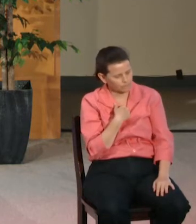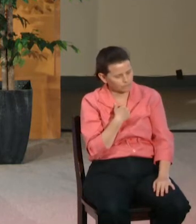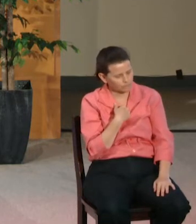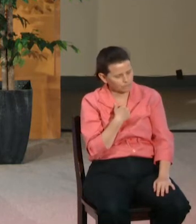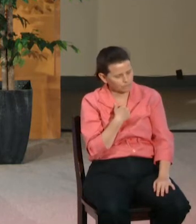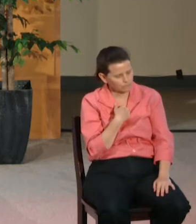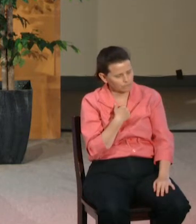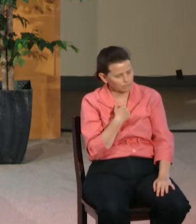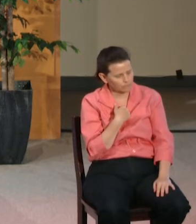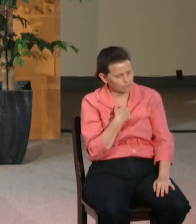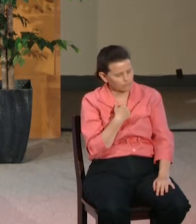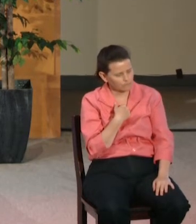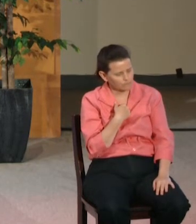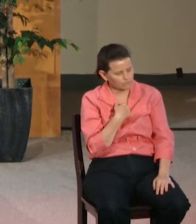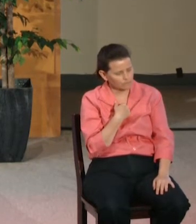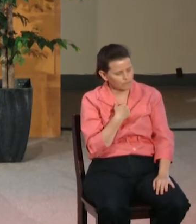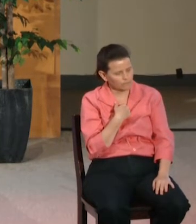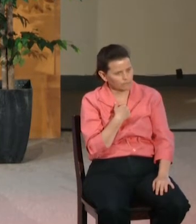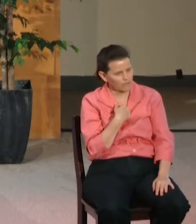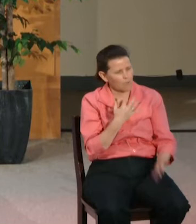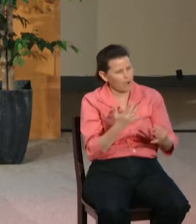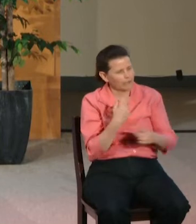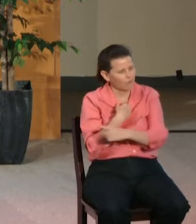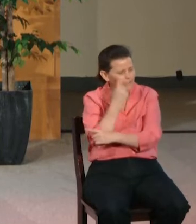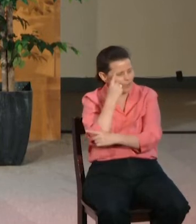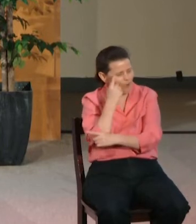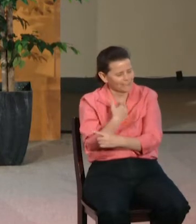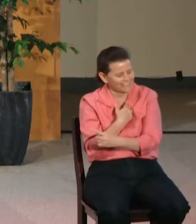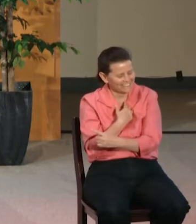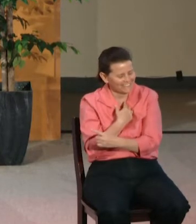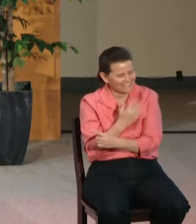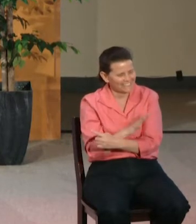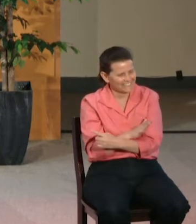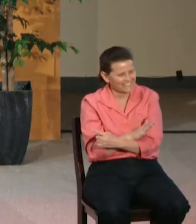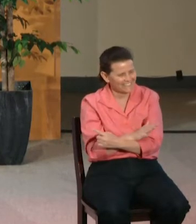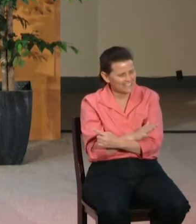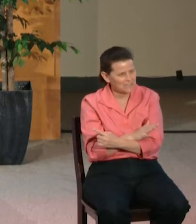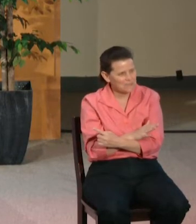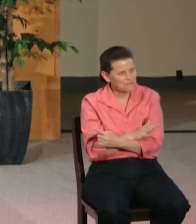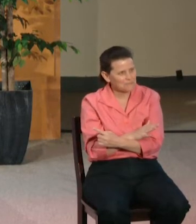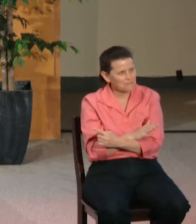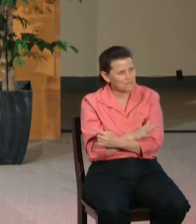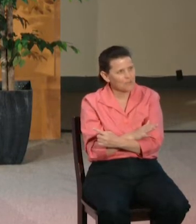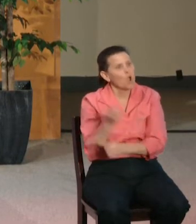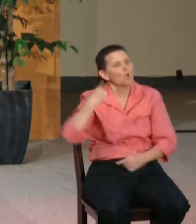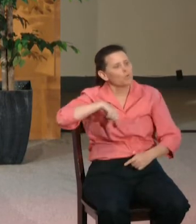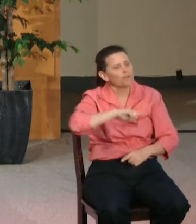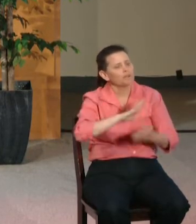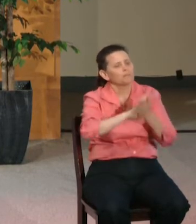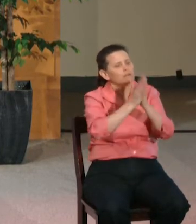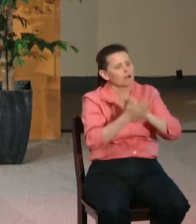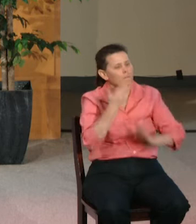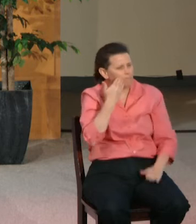in balance, owning both of those energies, that we become more productive people here on the planet. We become